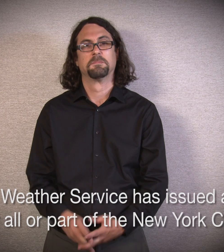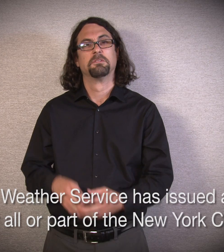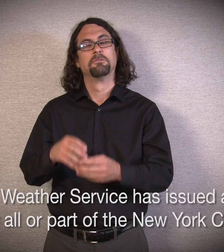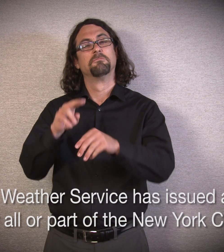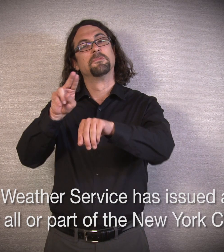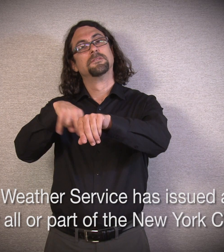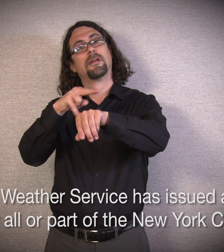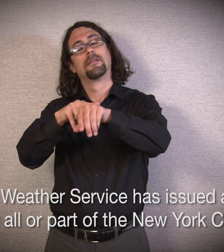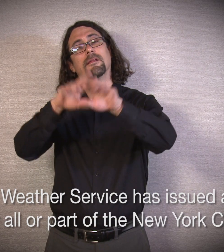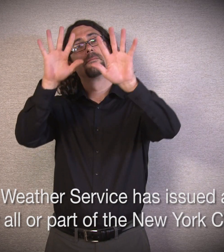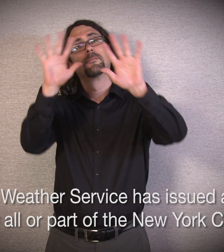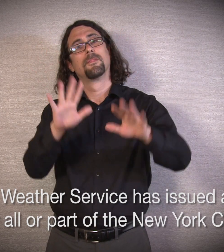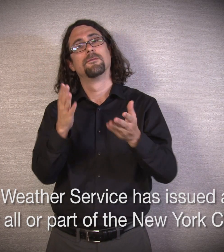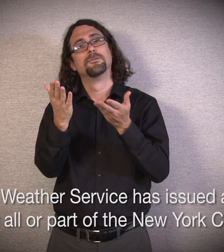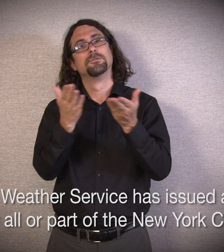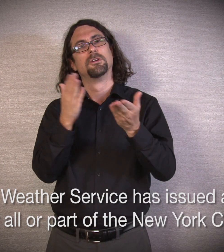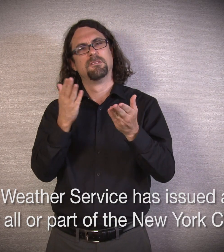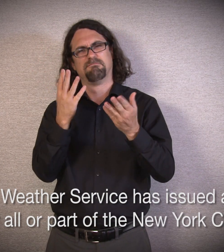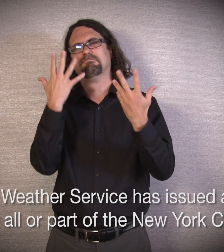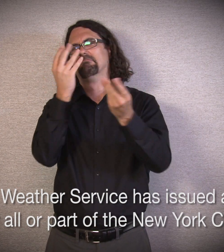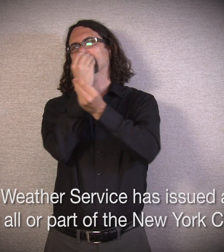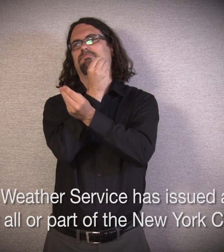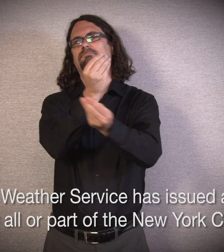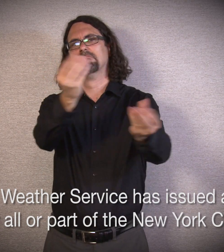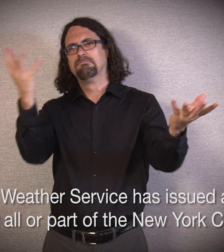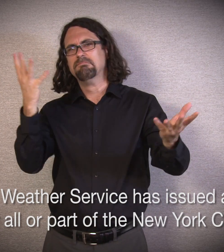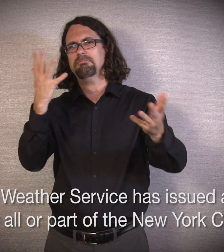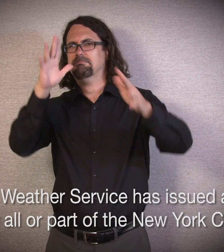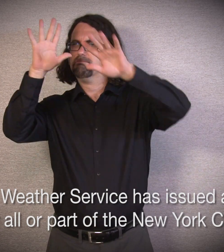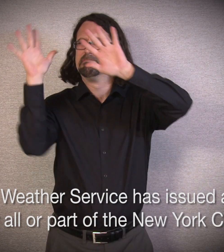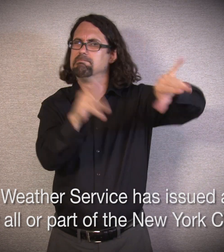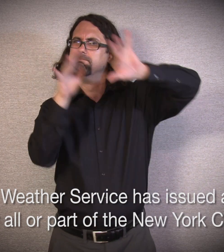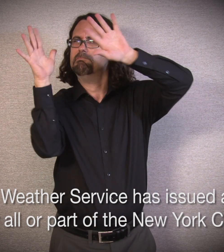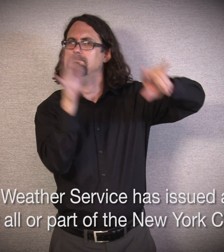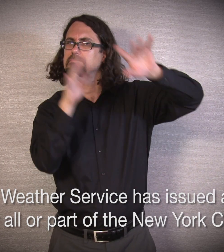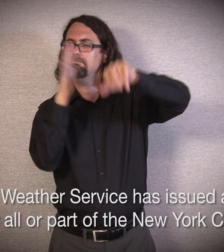The National Weather Service has issued a blizzard warning for all or part of the New York City area.